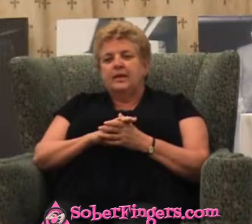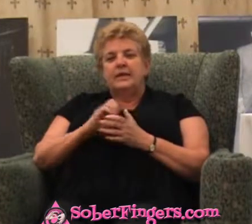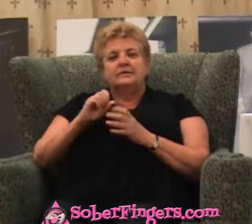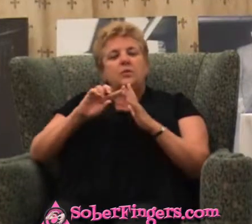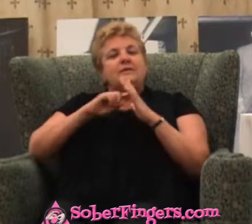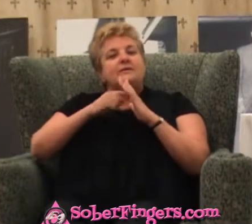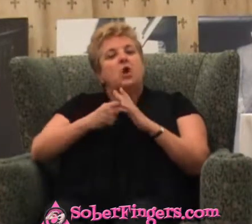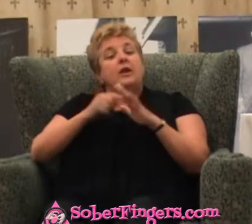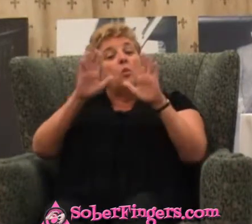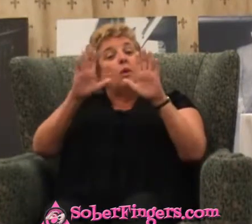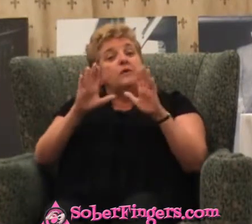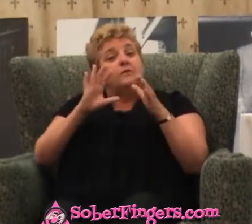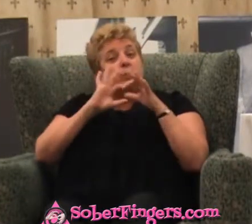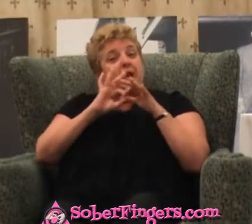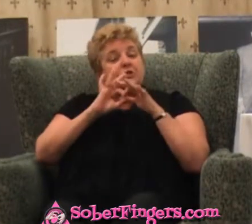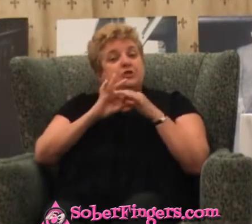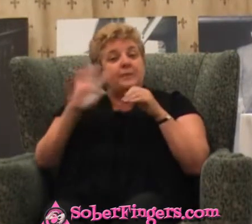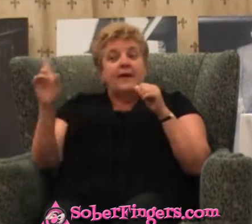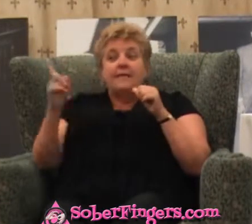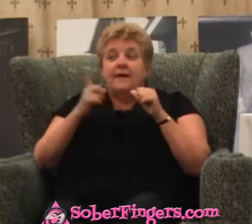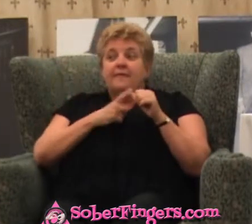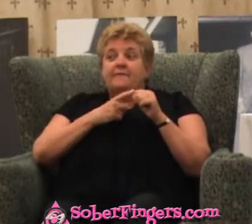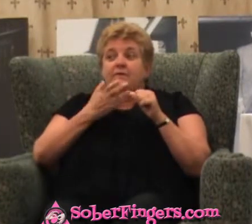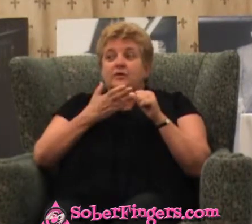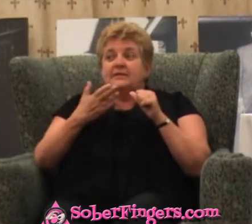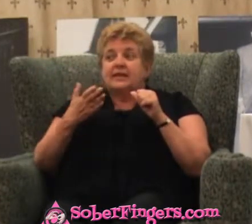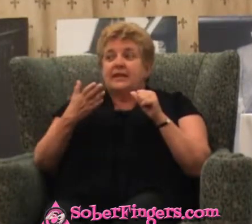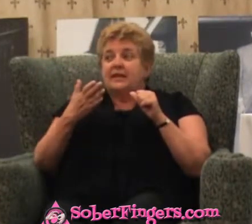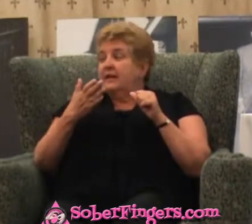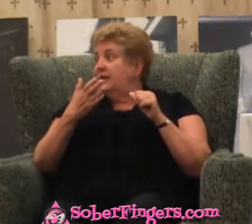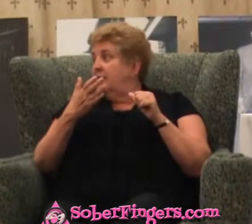And then the first thing was to attend the orphans. Over there, if you don't have